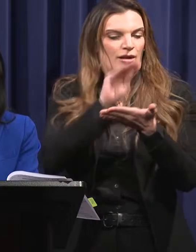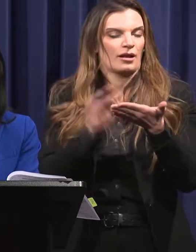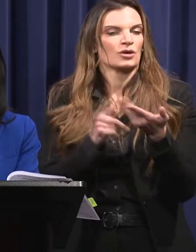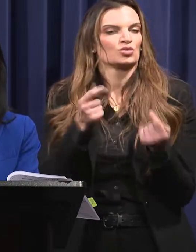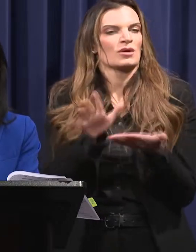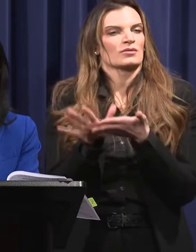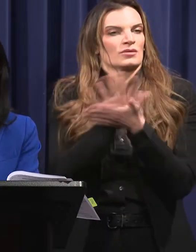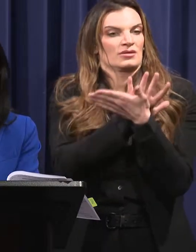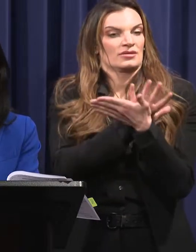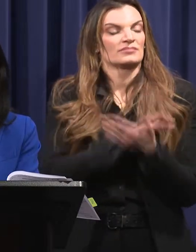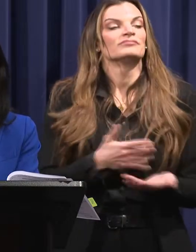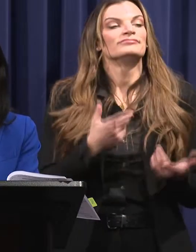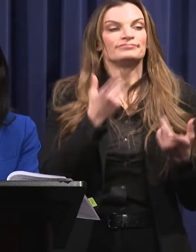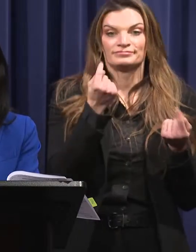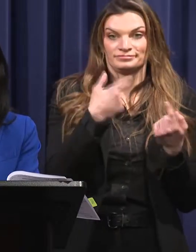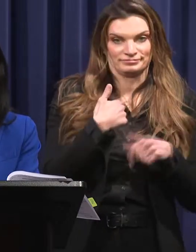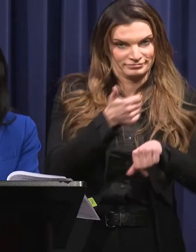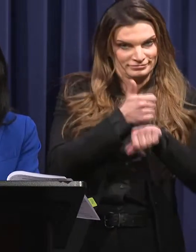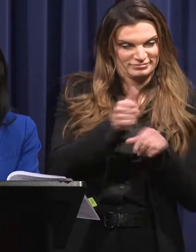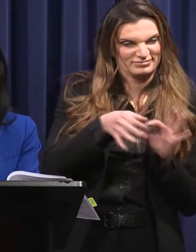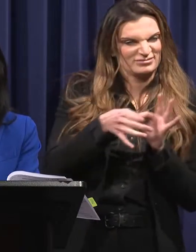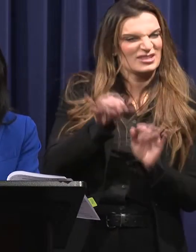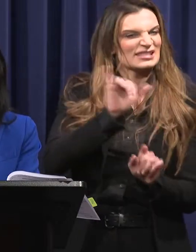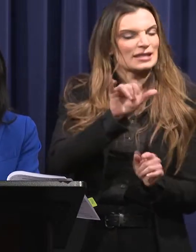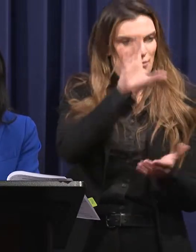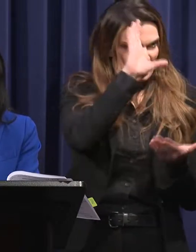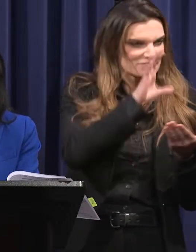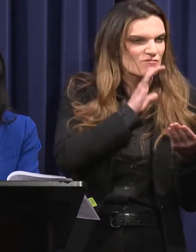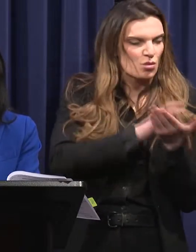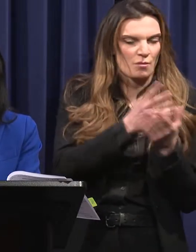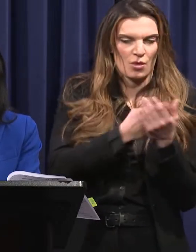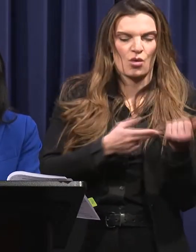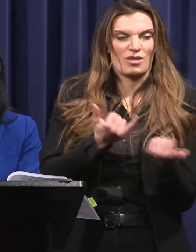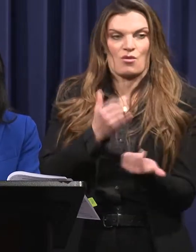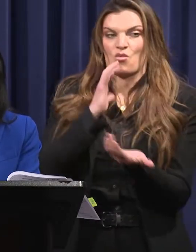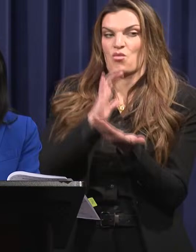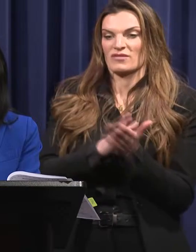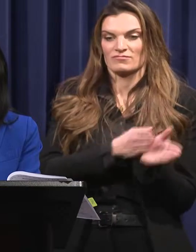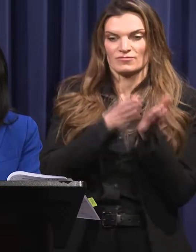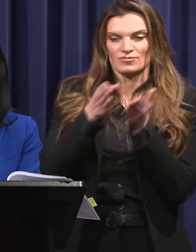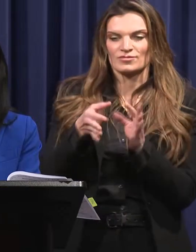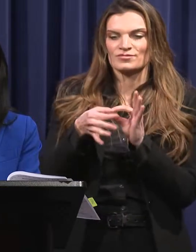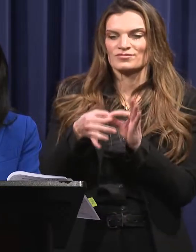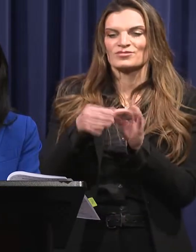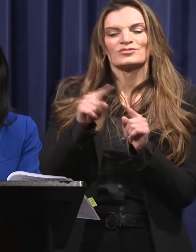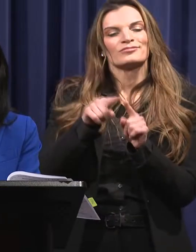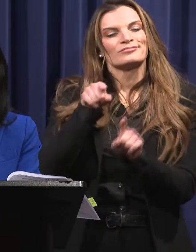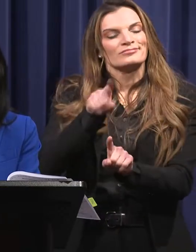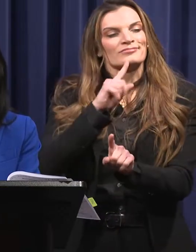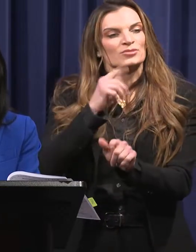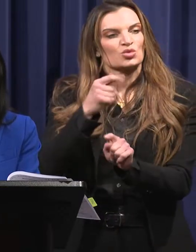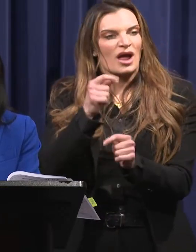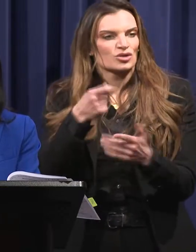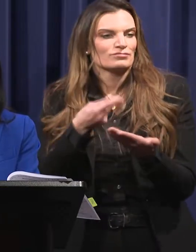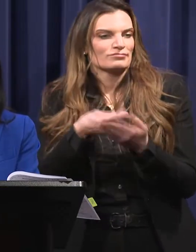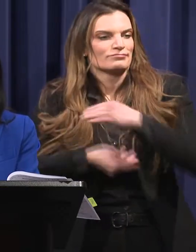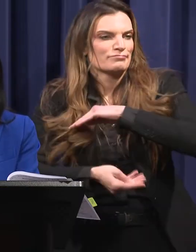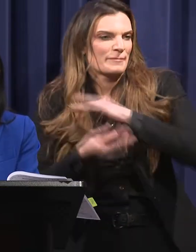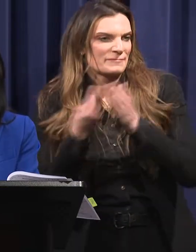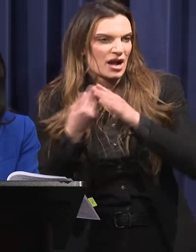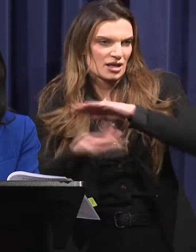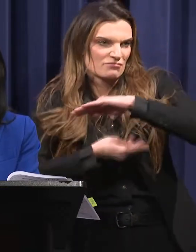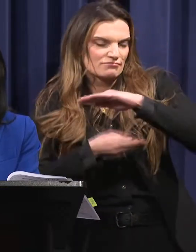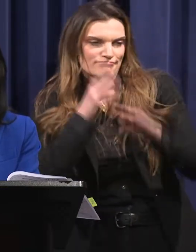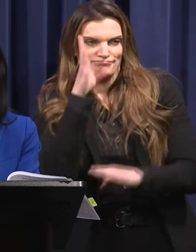with 2 counts of embezzlement, 1,000 or more but less than 20,000 from a nonprofit or charitable organization, a 10-year